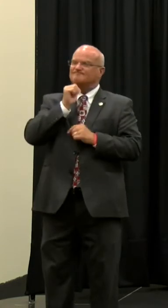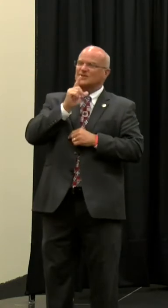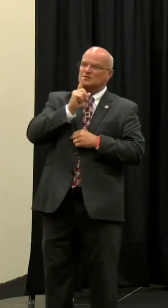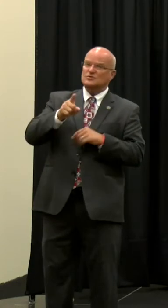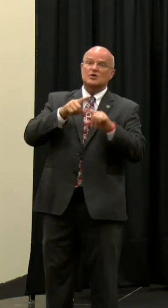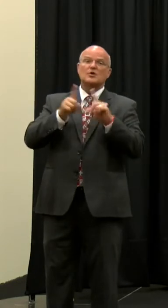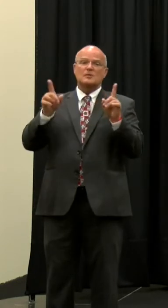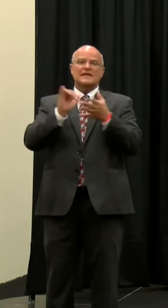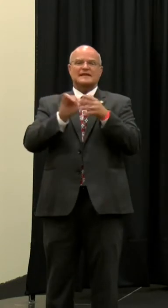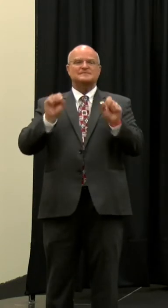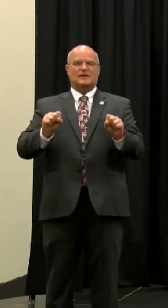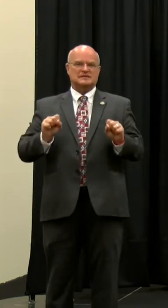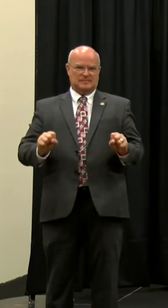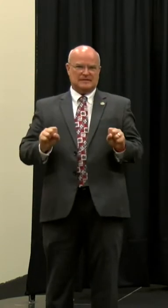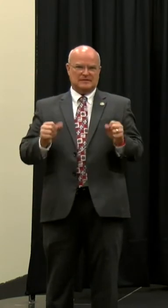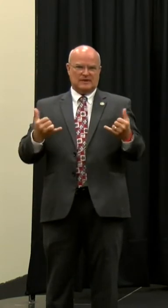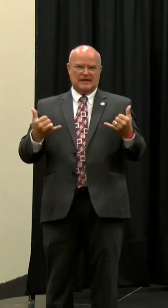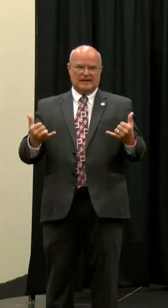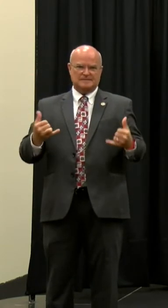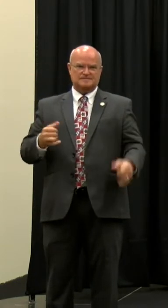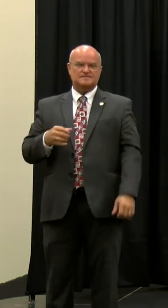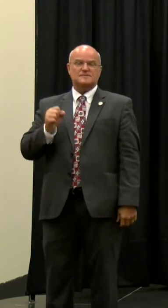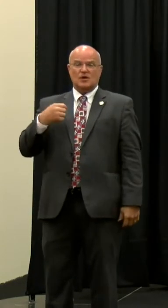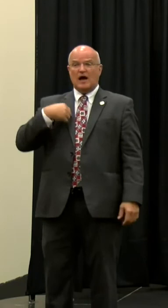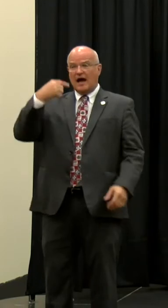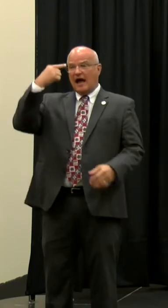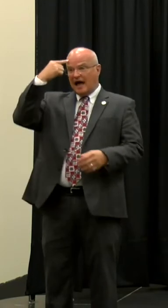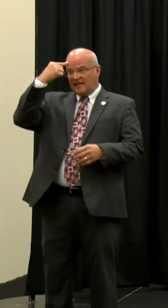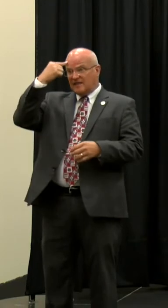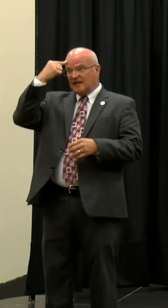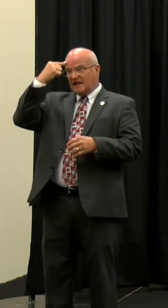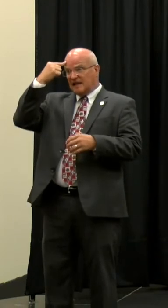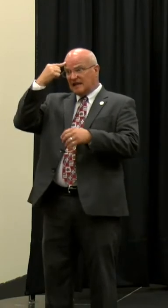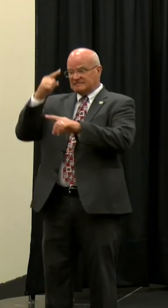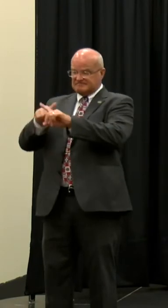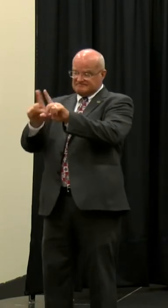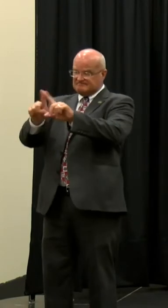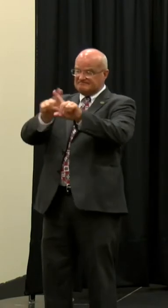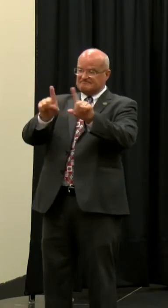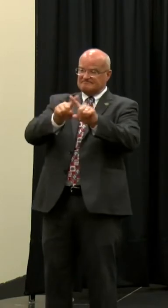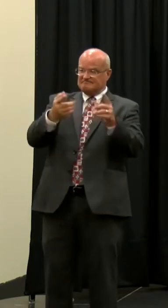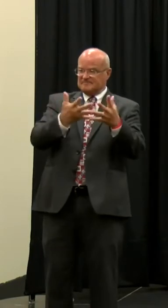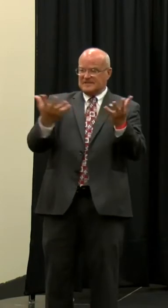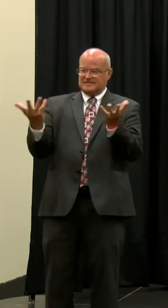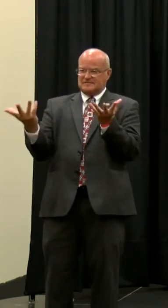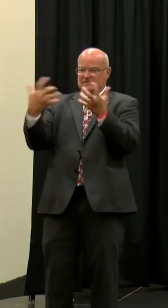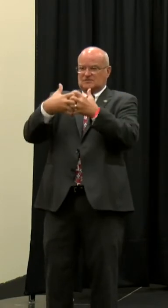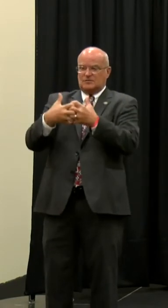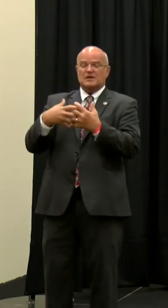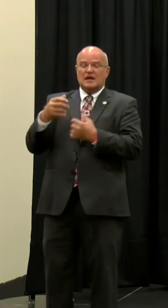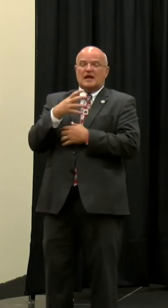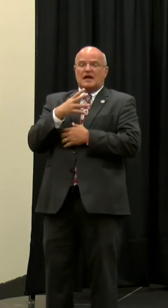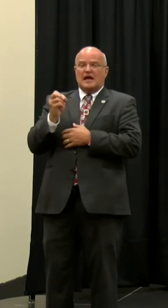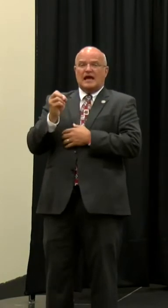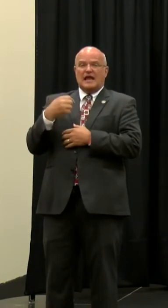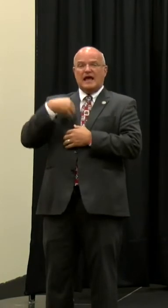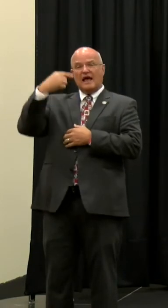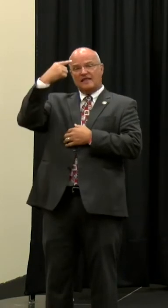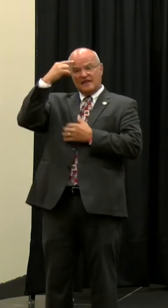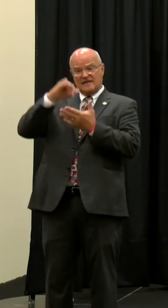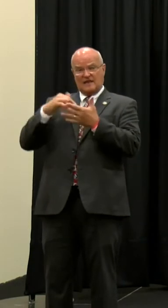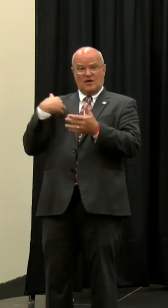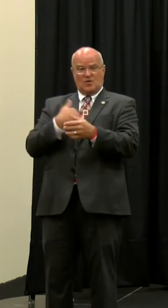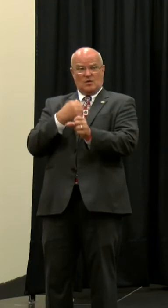but those are possibilities. So I think that it's multifactorial, and certainly the fact